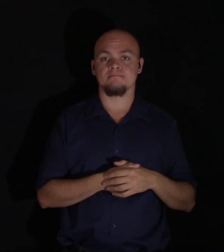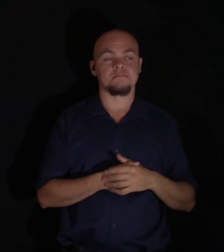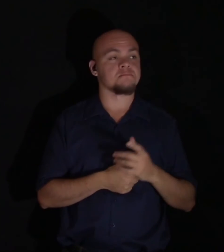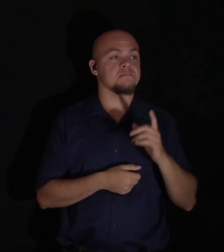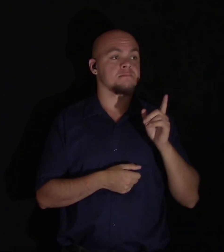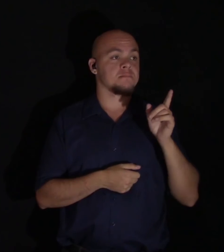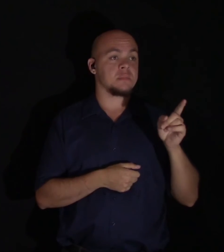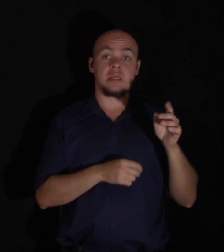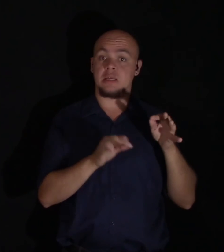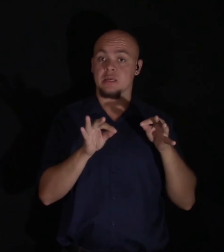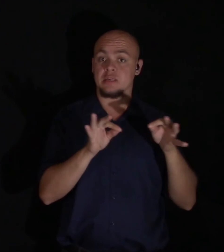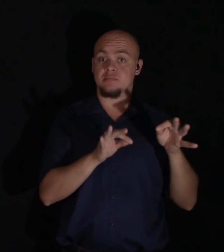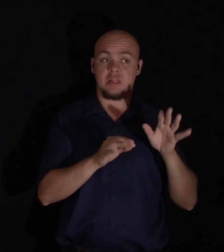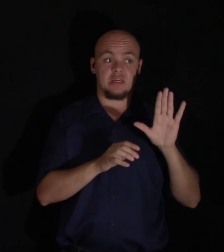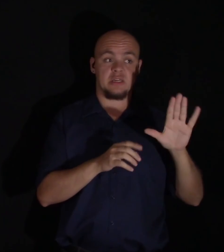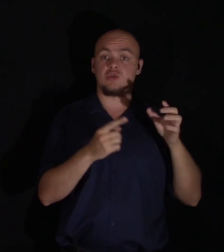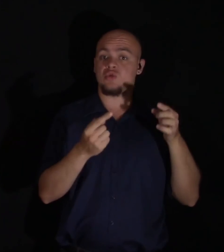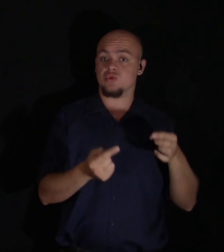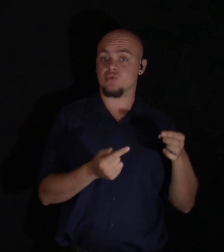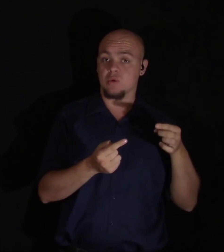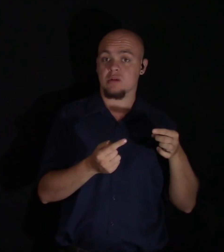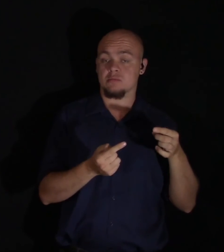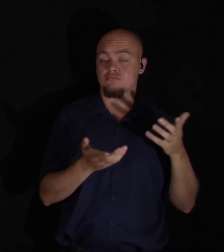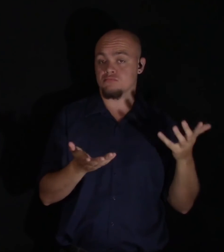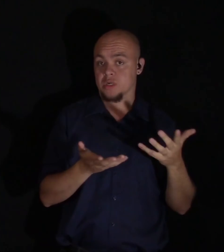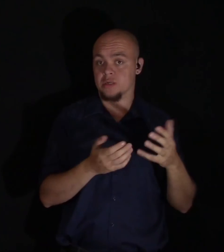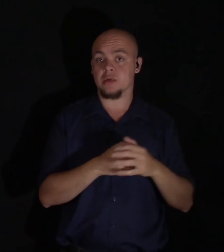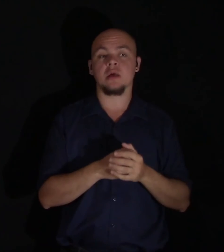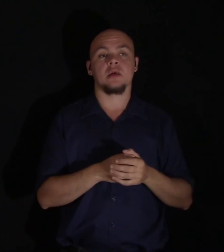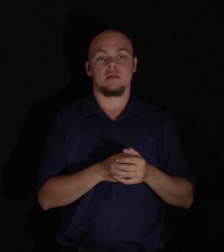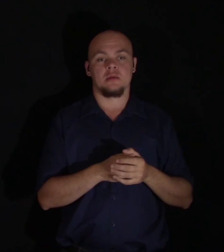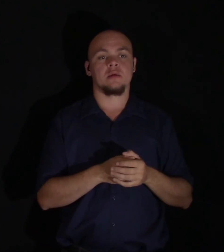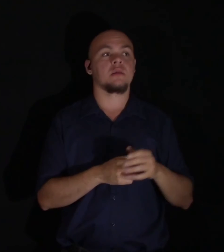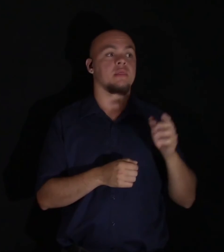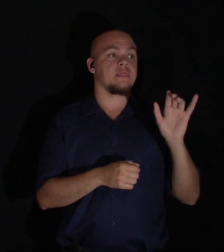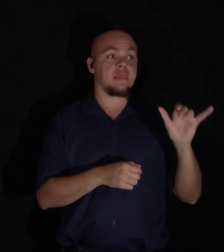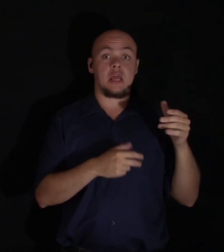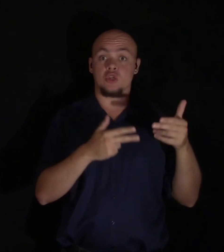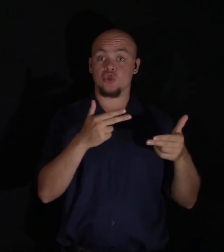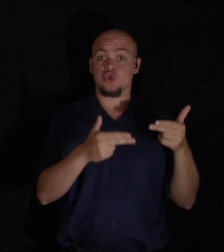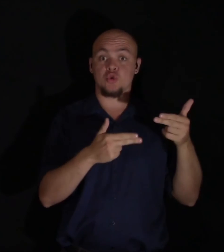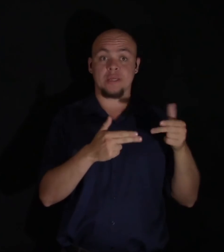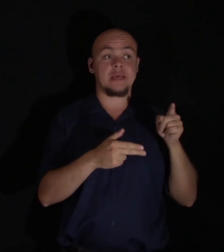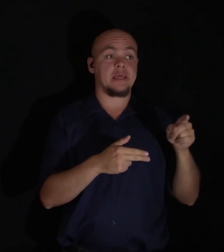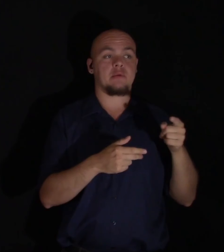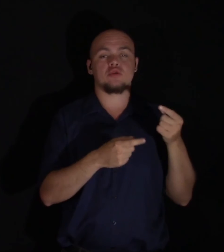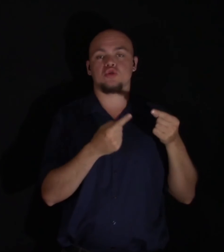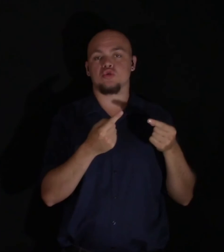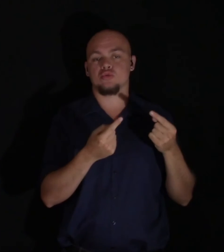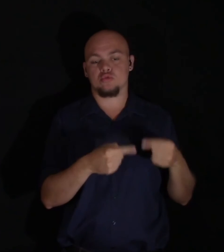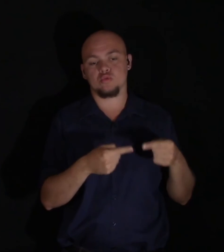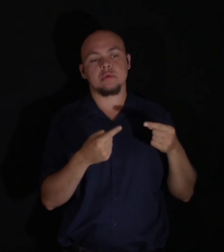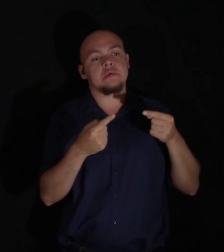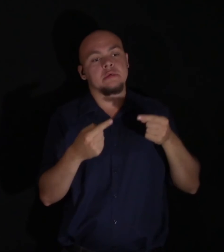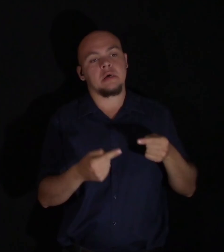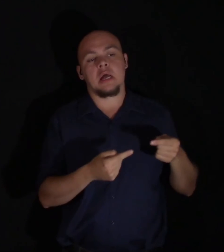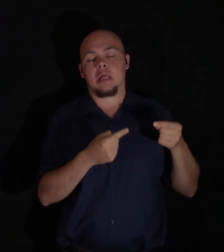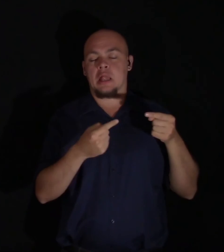me what he was struggling with, and what it comes down to is he was still struggling with the shooting. He was having a hard time with the